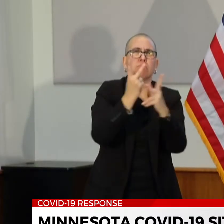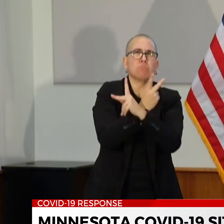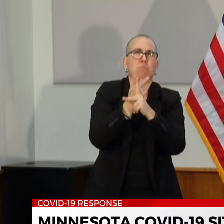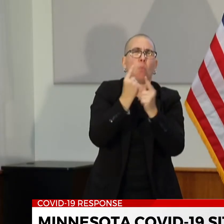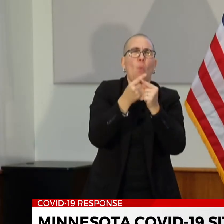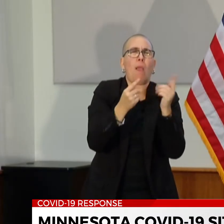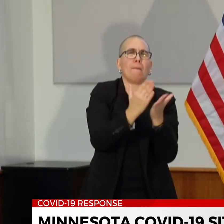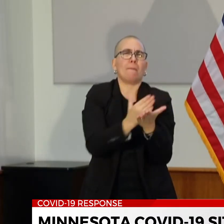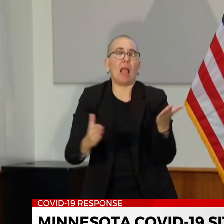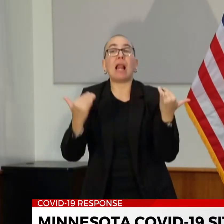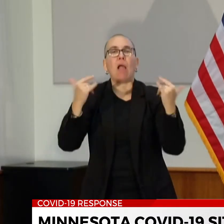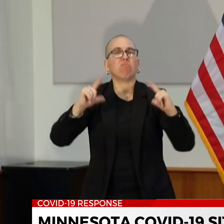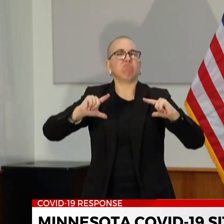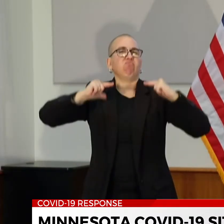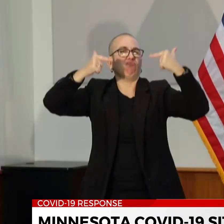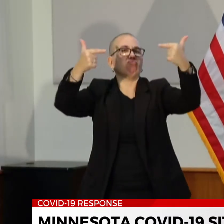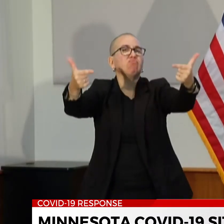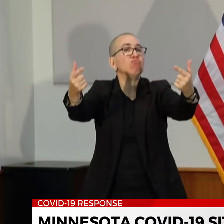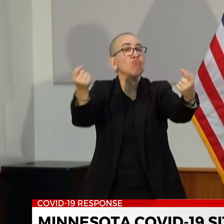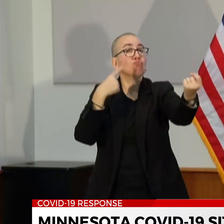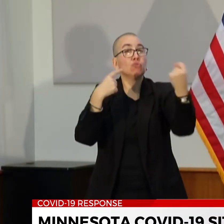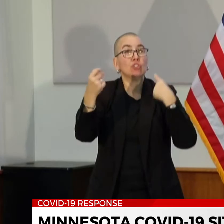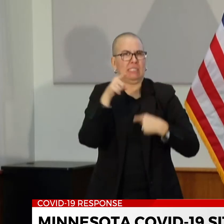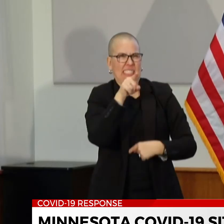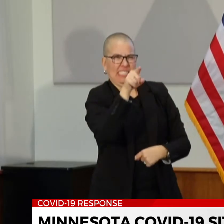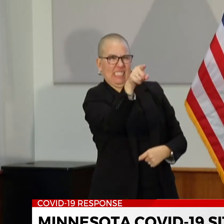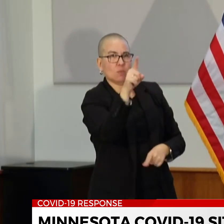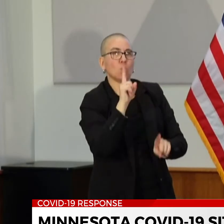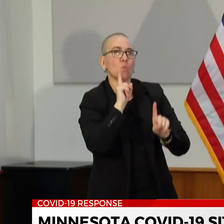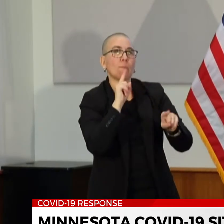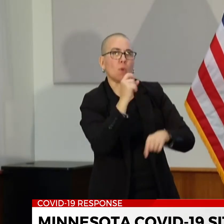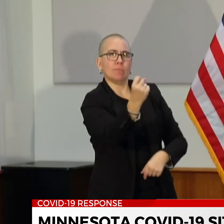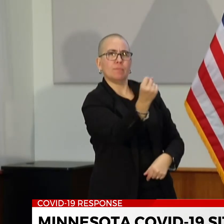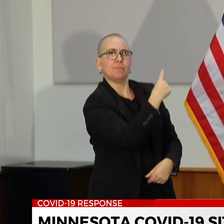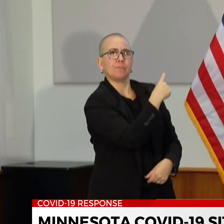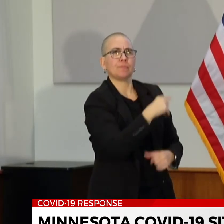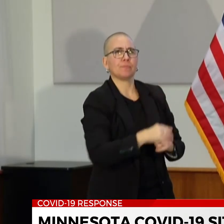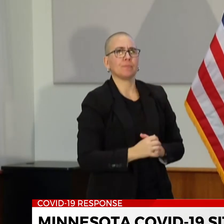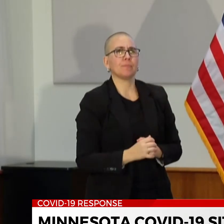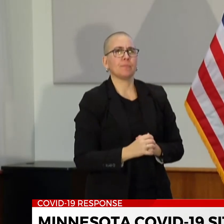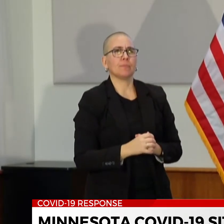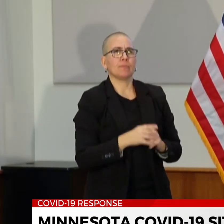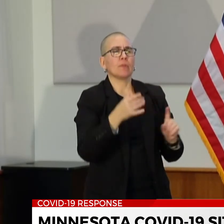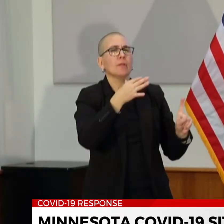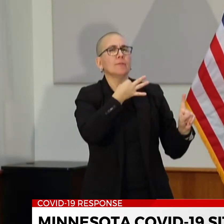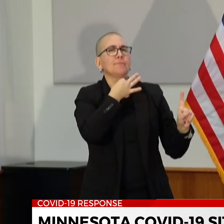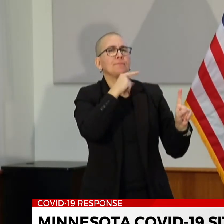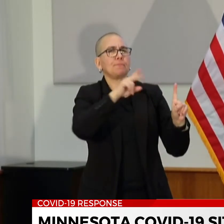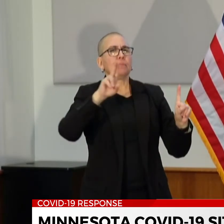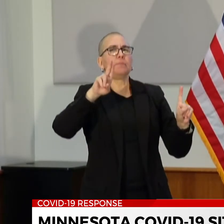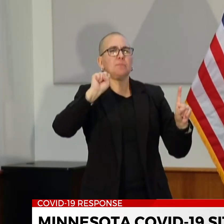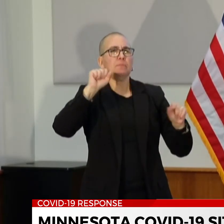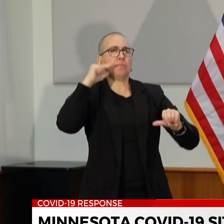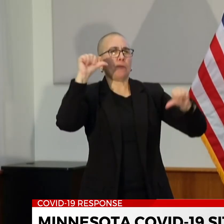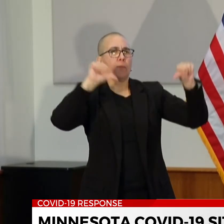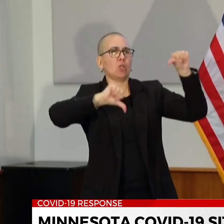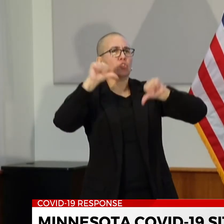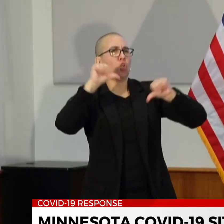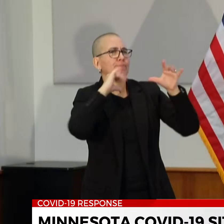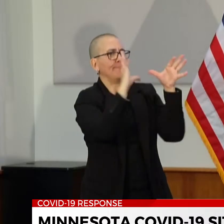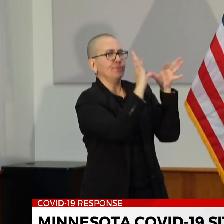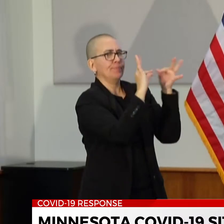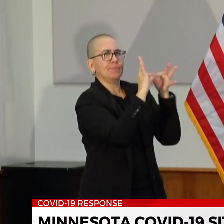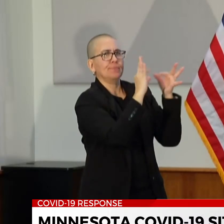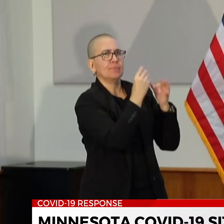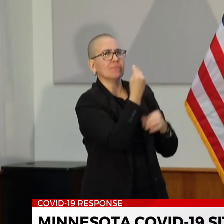questions? Yes, Dave. Governor, the bartenders still just sent you a message asking